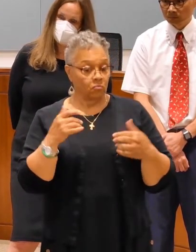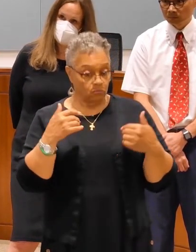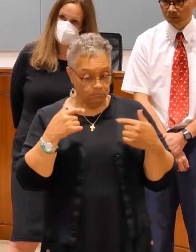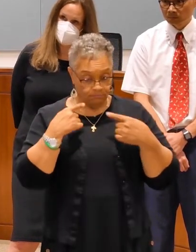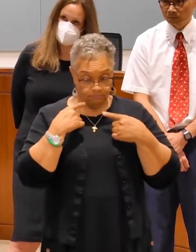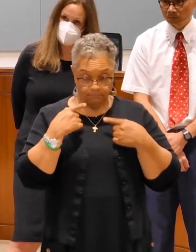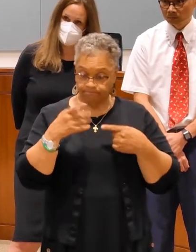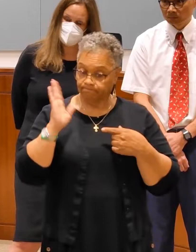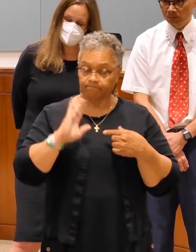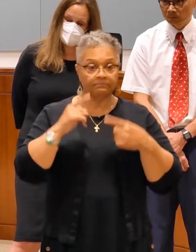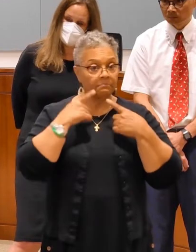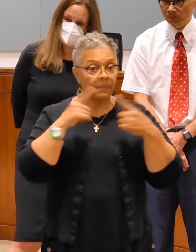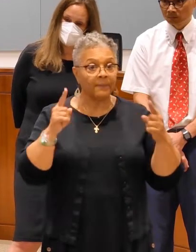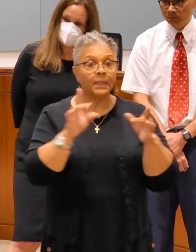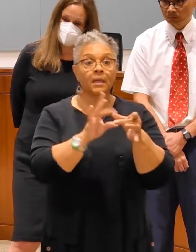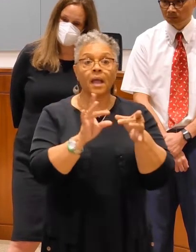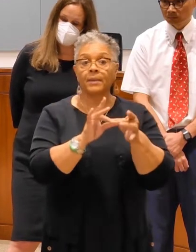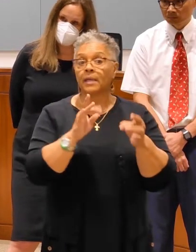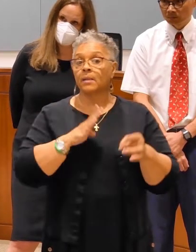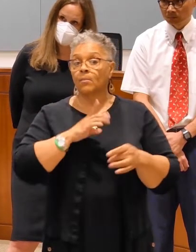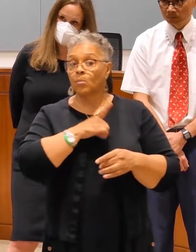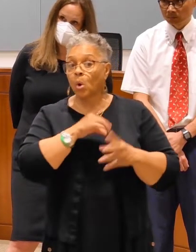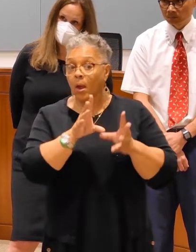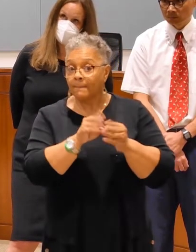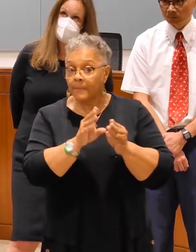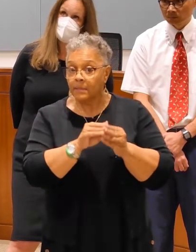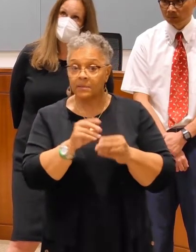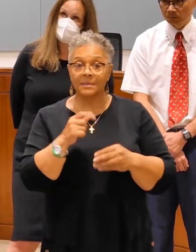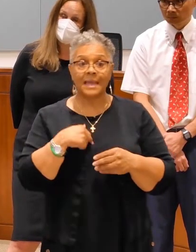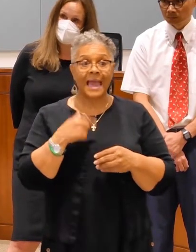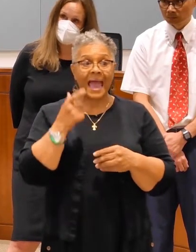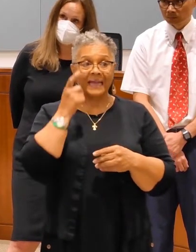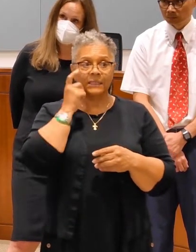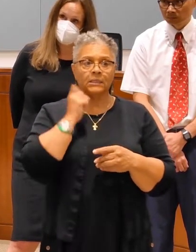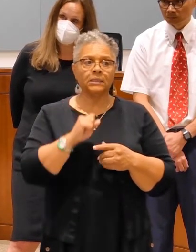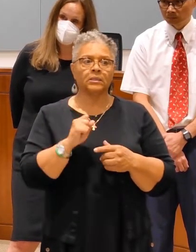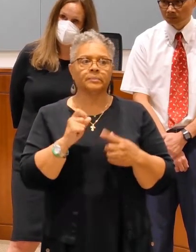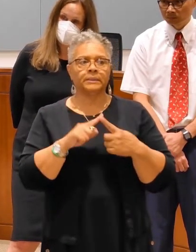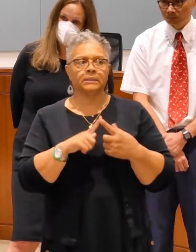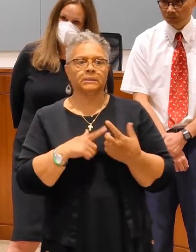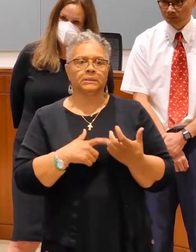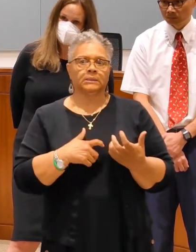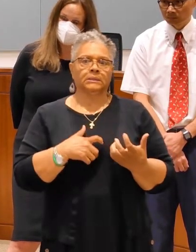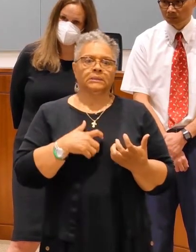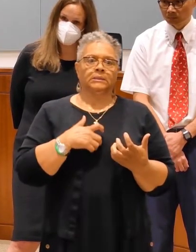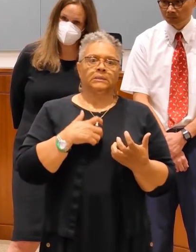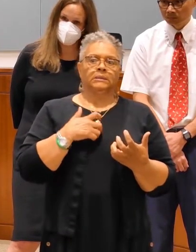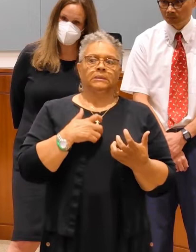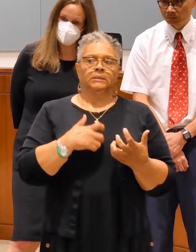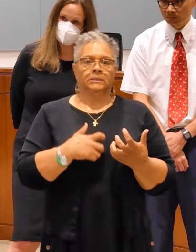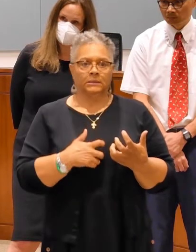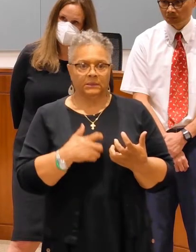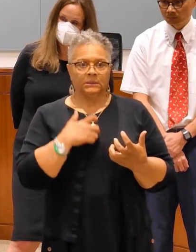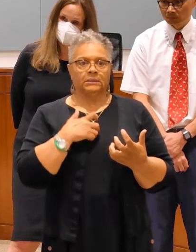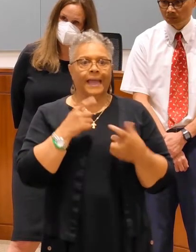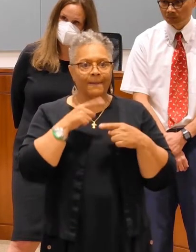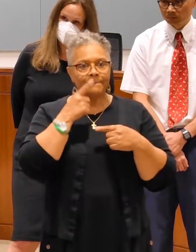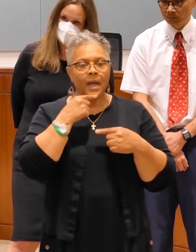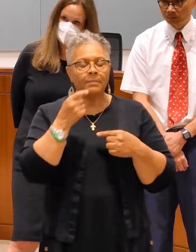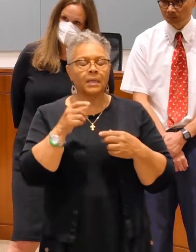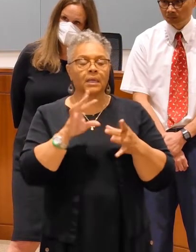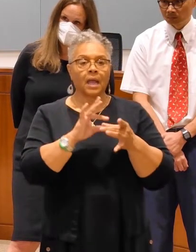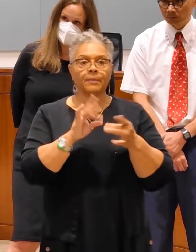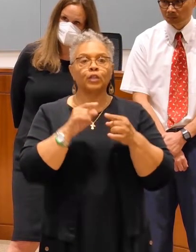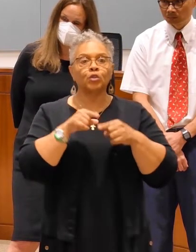comment at our board meetings, I get a little bit chagrined at our public comments during our budget